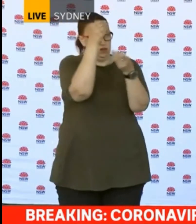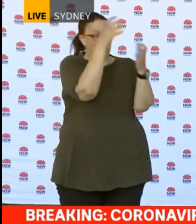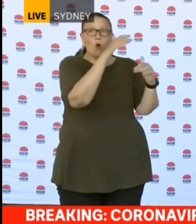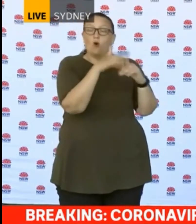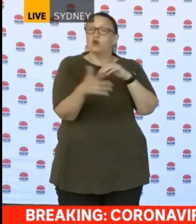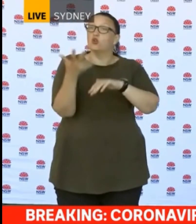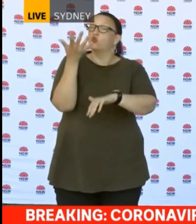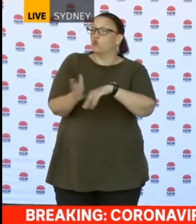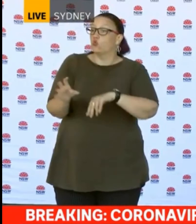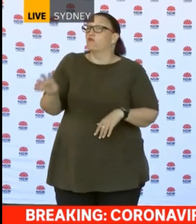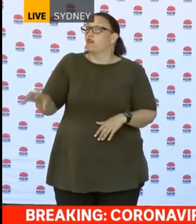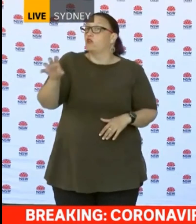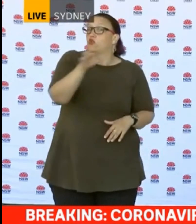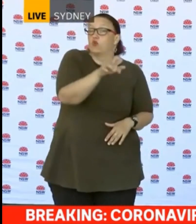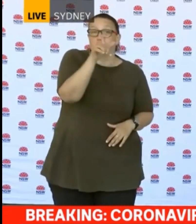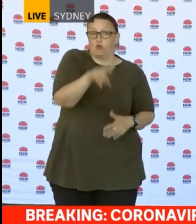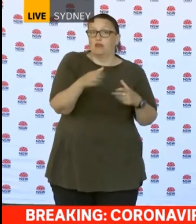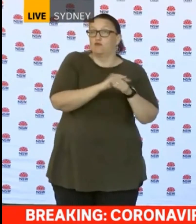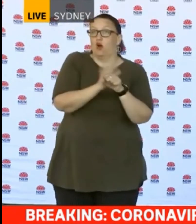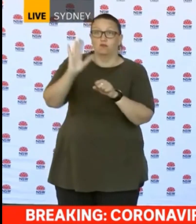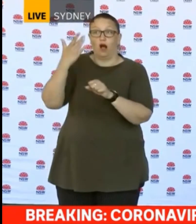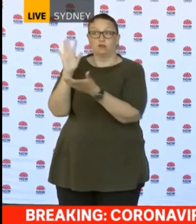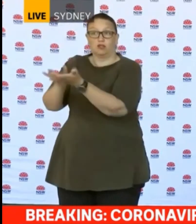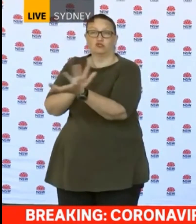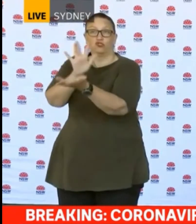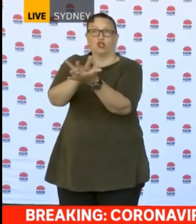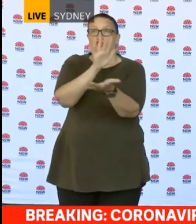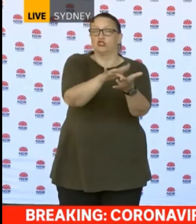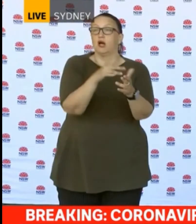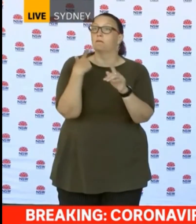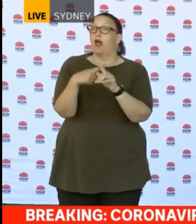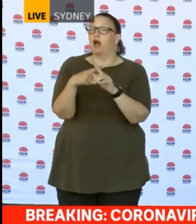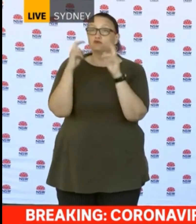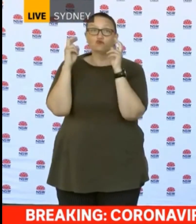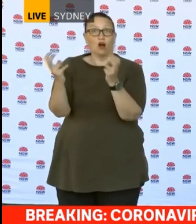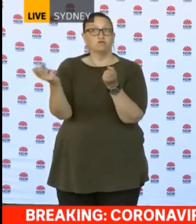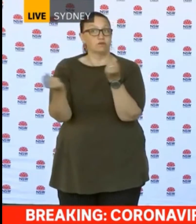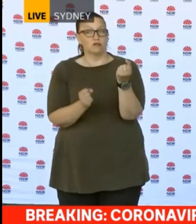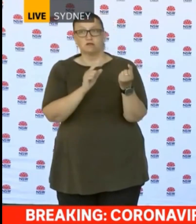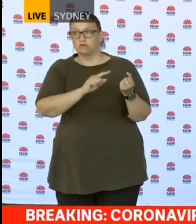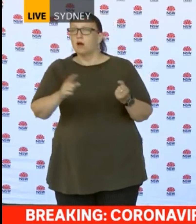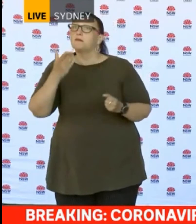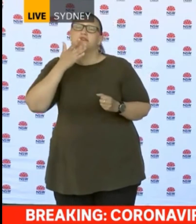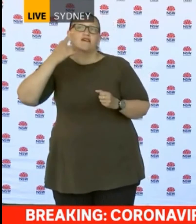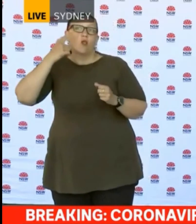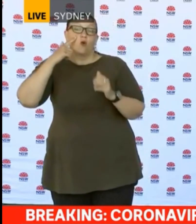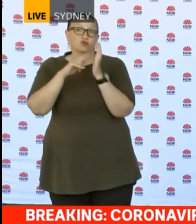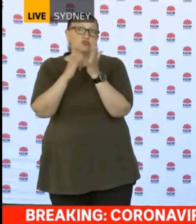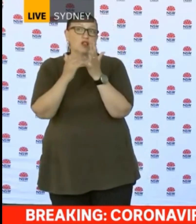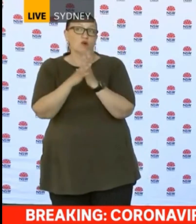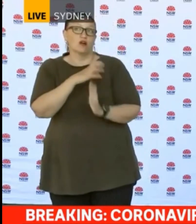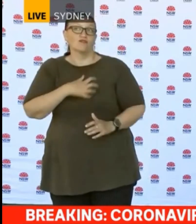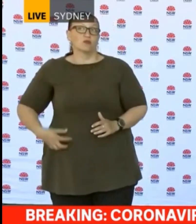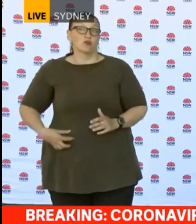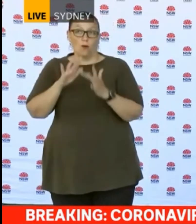new venues and some train services. So again, I urge the public to keep up to date on the New South Wales Government website. But